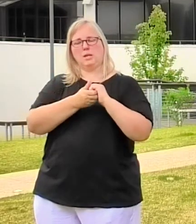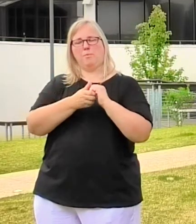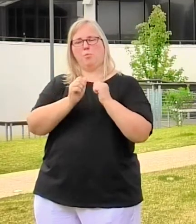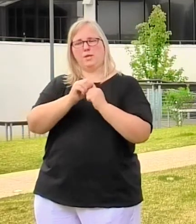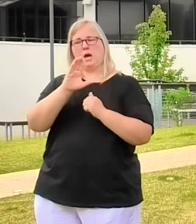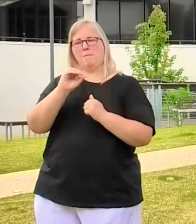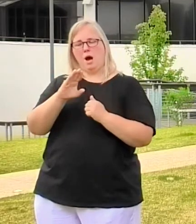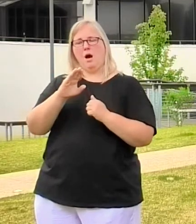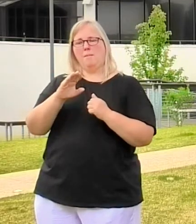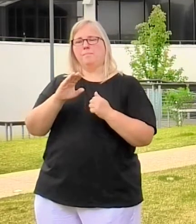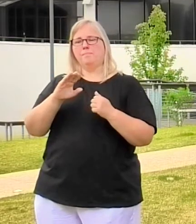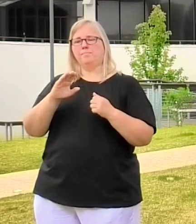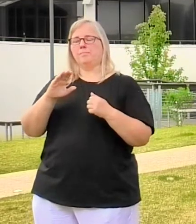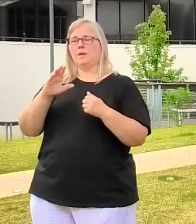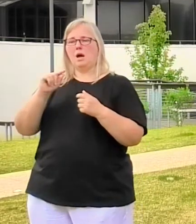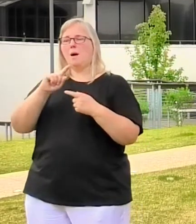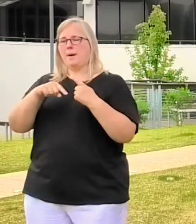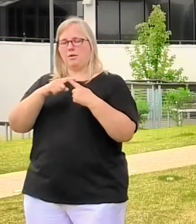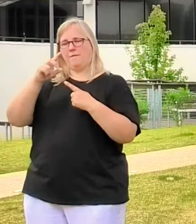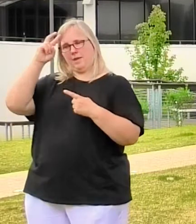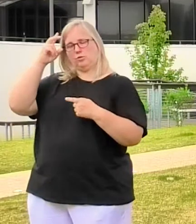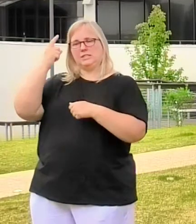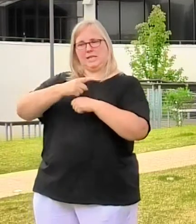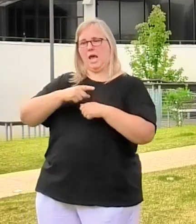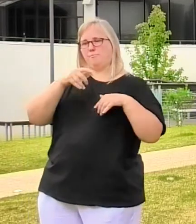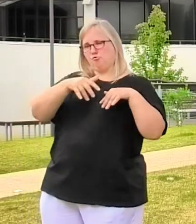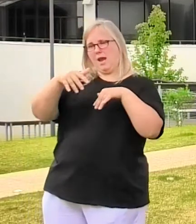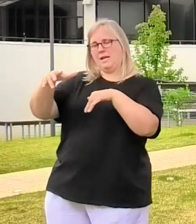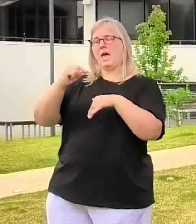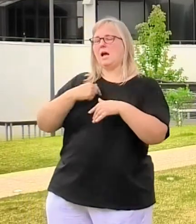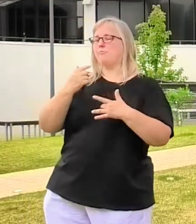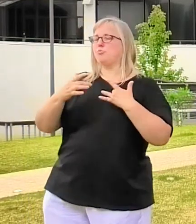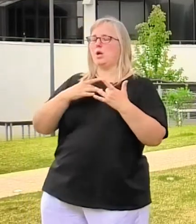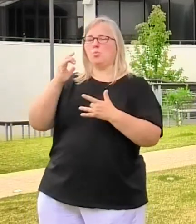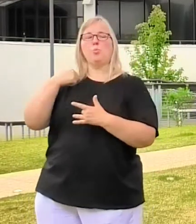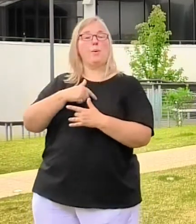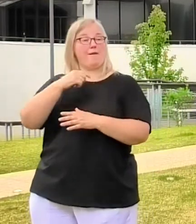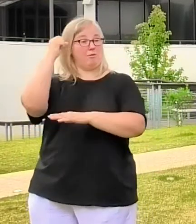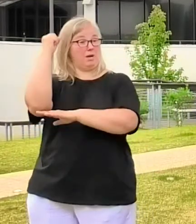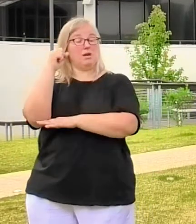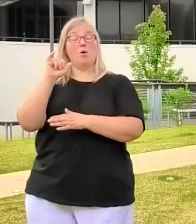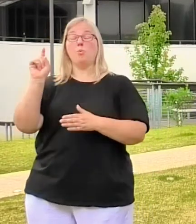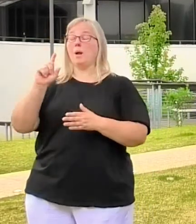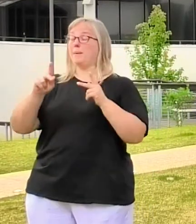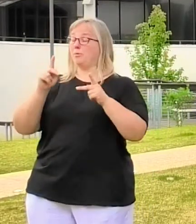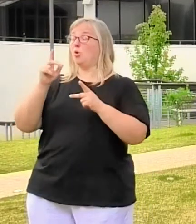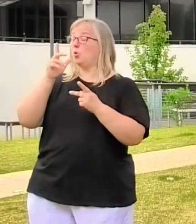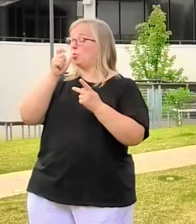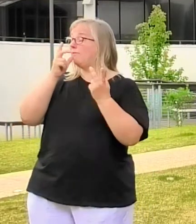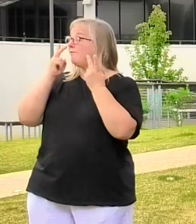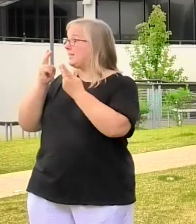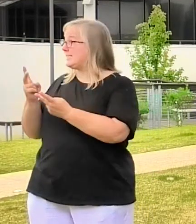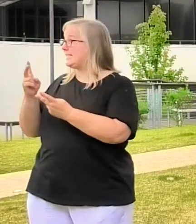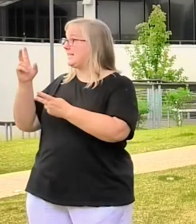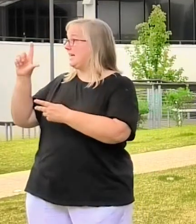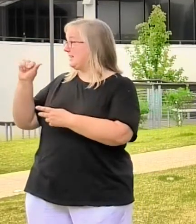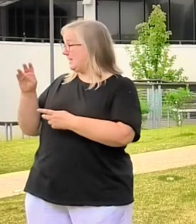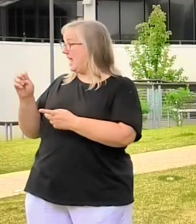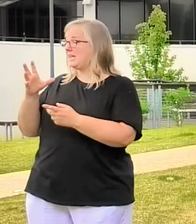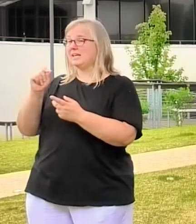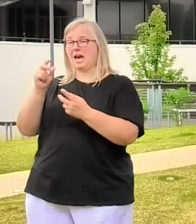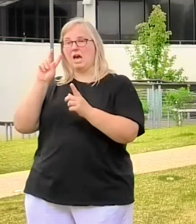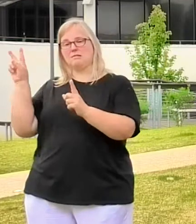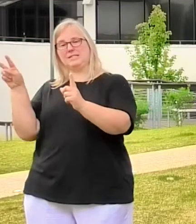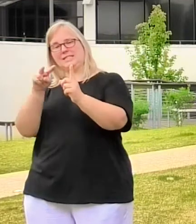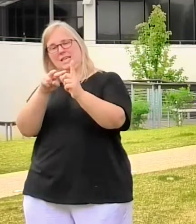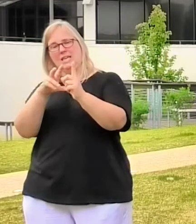Parade, and am thrilled that we will have a monument where people that visit our lakefront can see and be